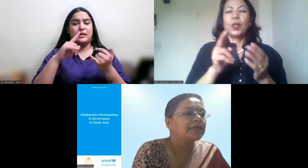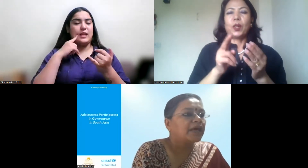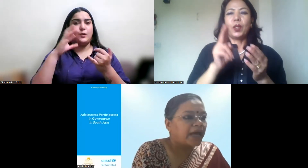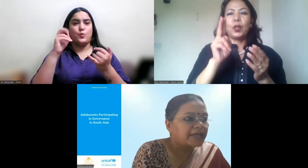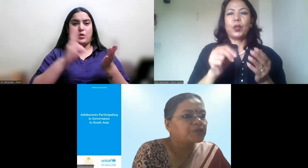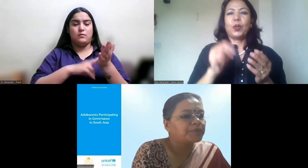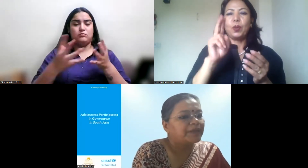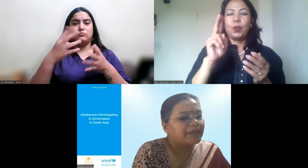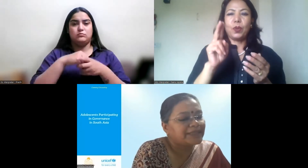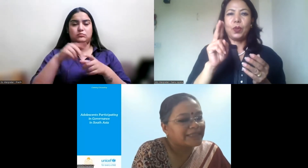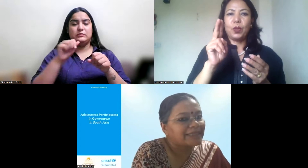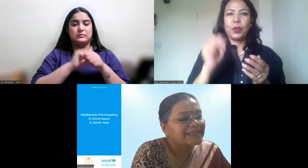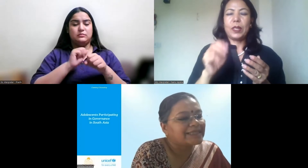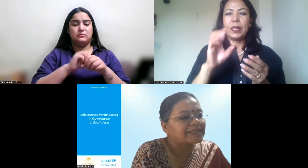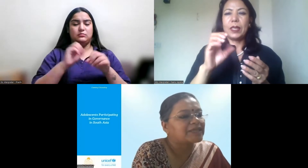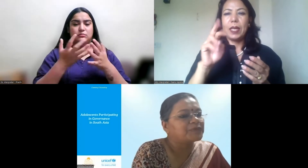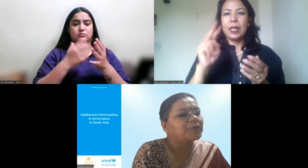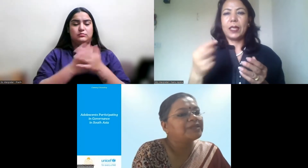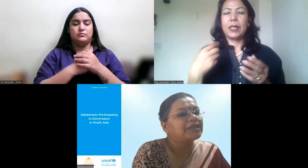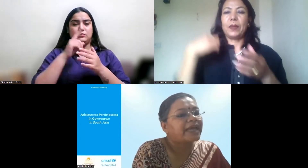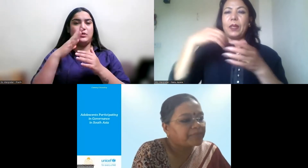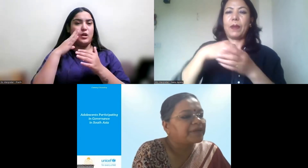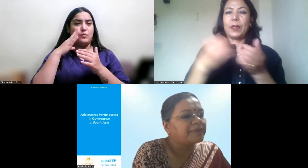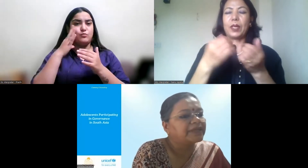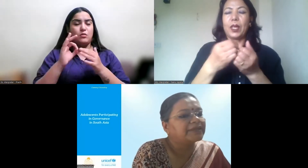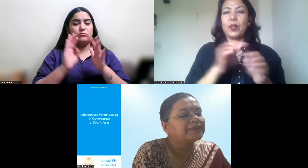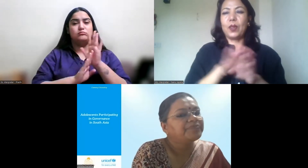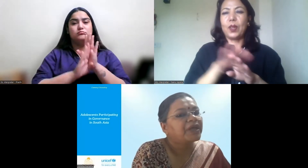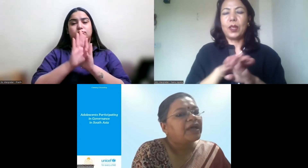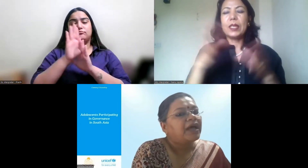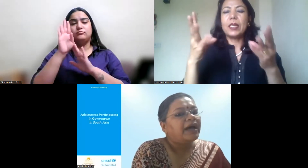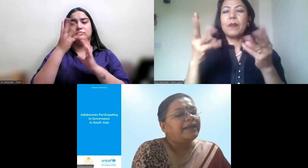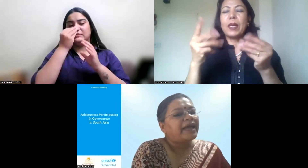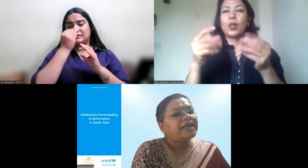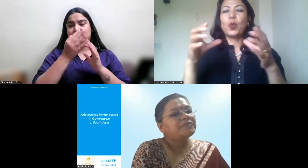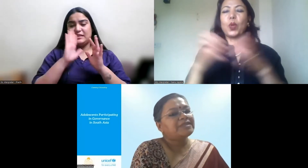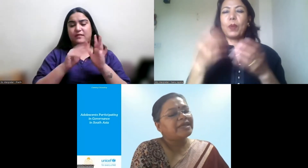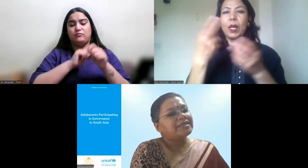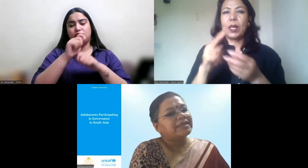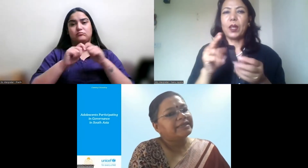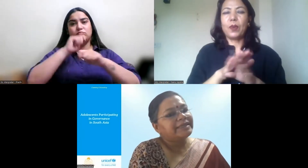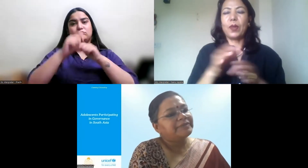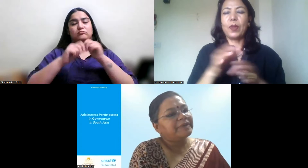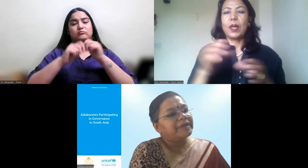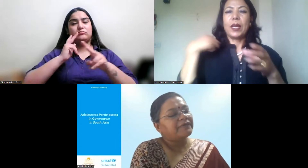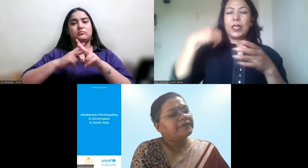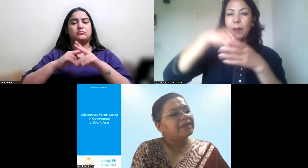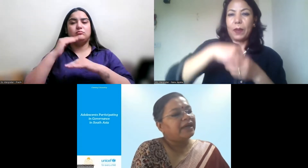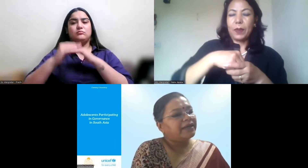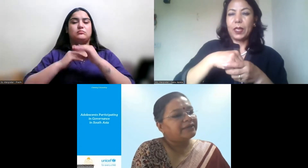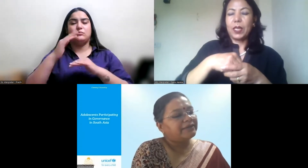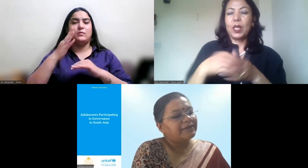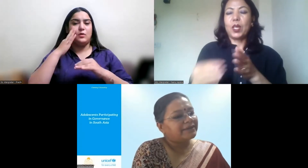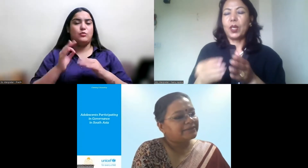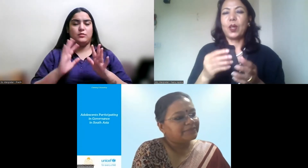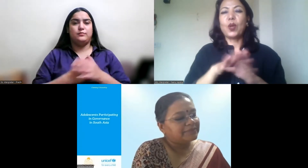marginalized it is a successful model and can be replicated. And as was said earlier by Kavita